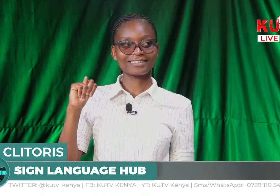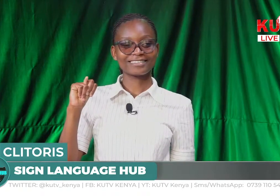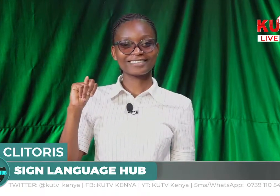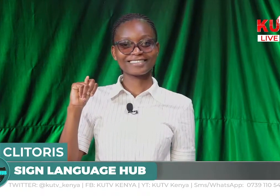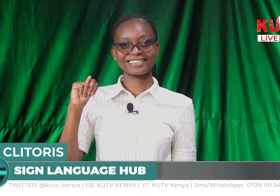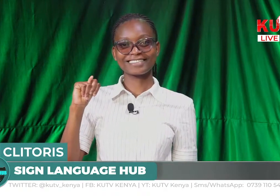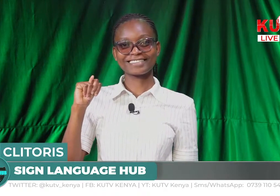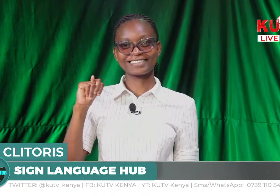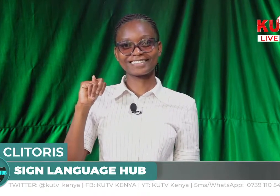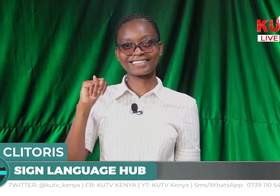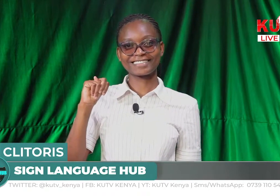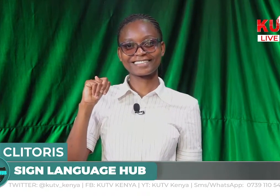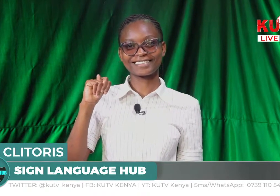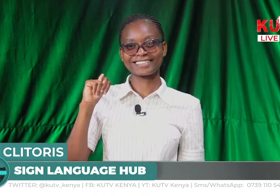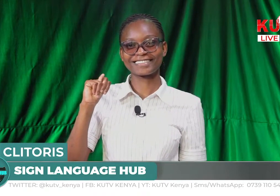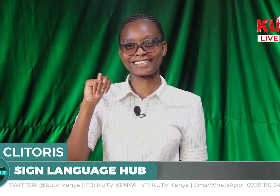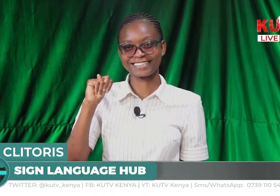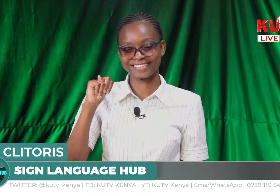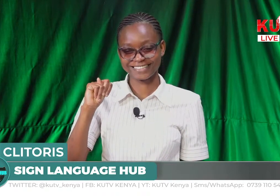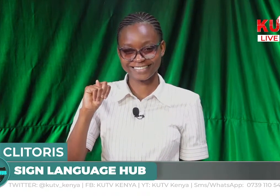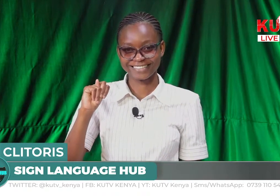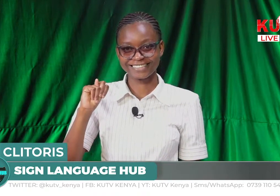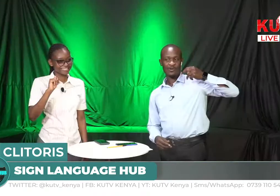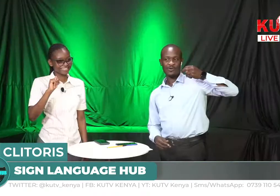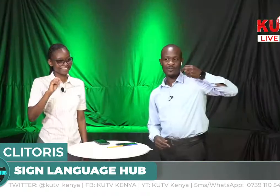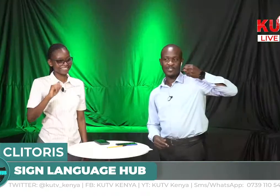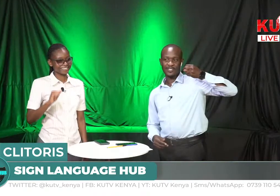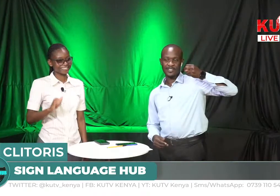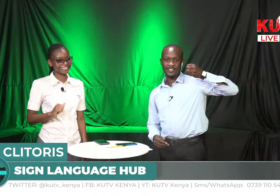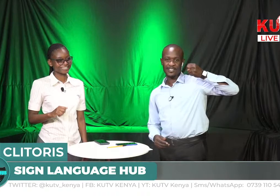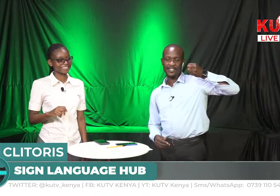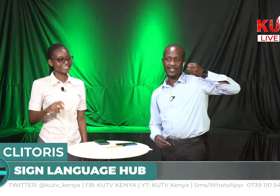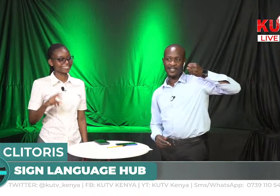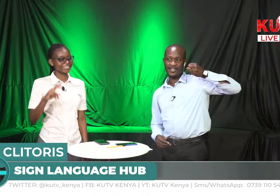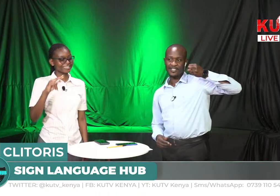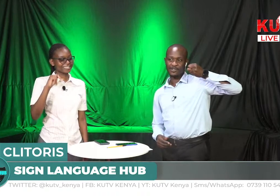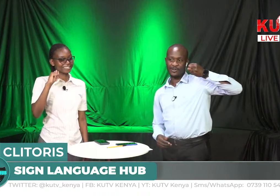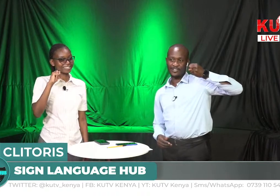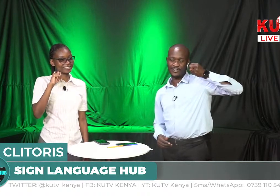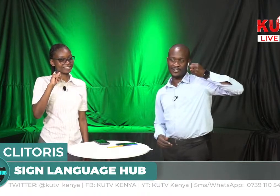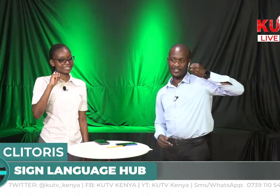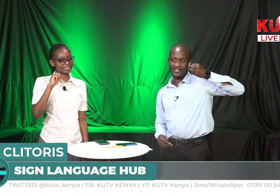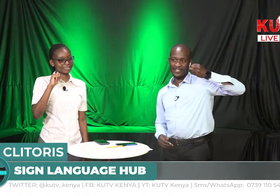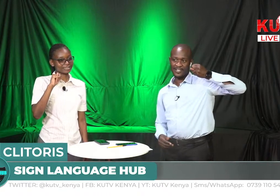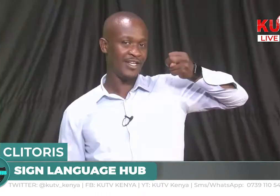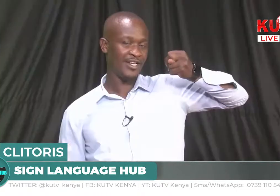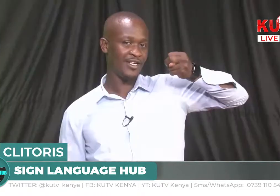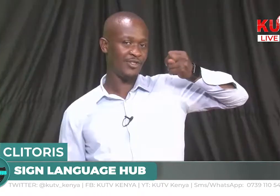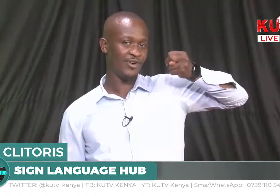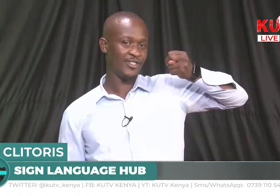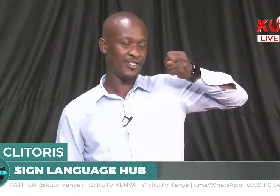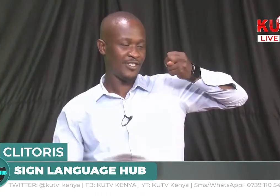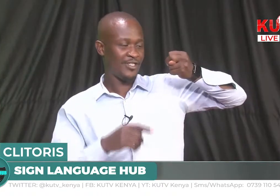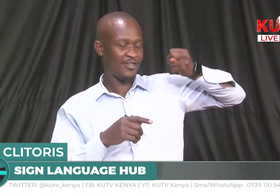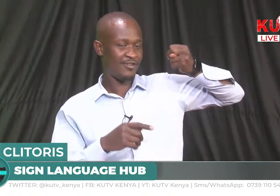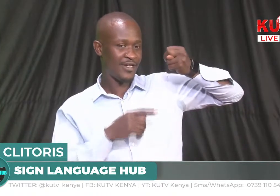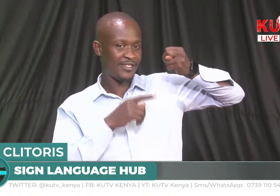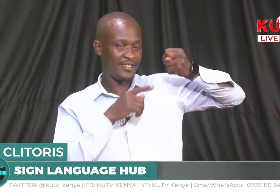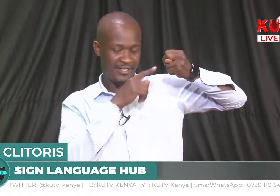That is clitoris. My lovely viewer, that is clitoris. So this is clitoris. Clitoris. All right?